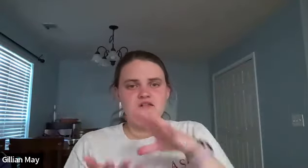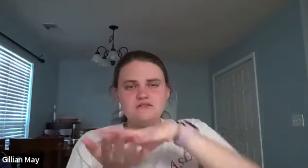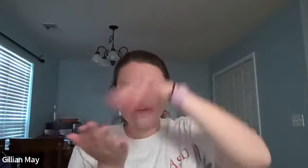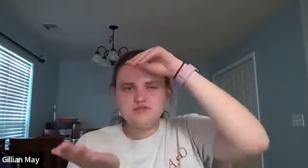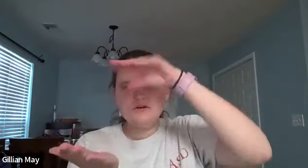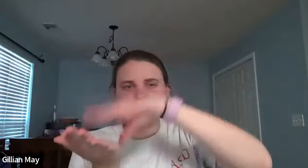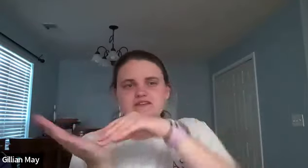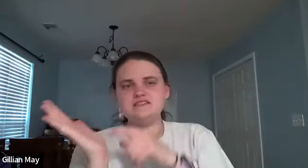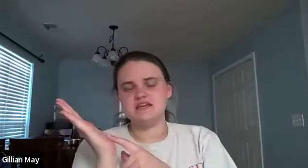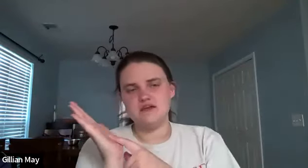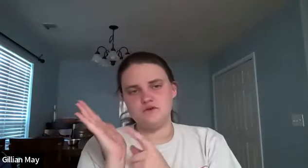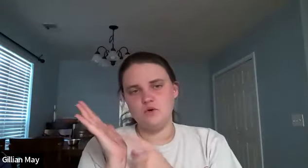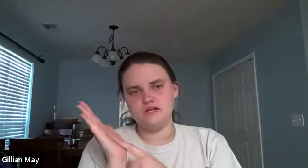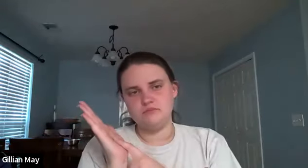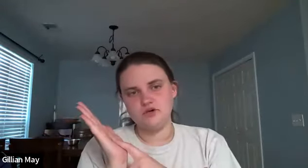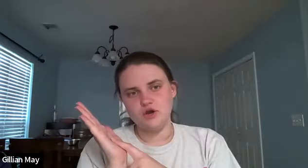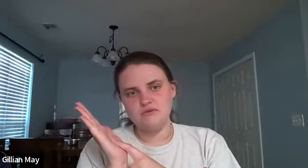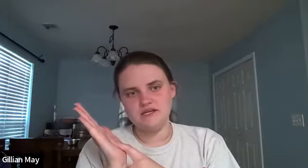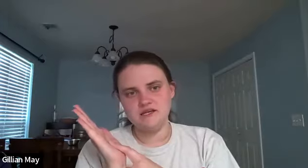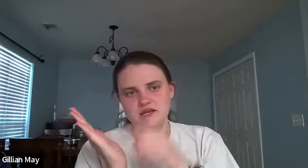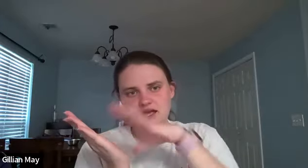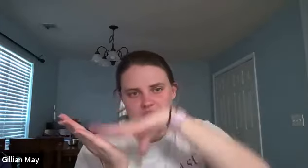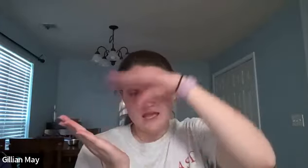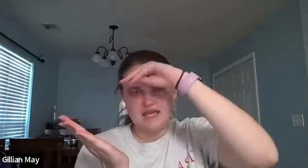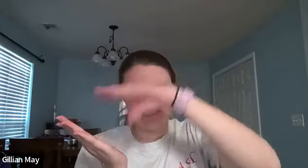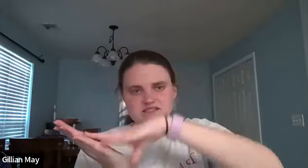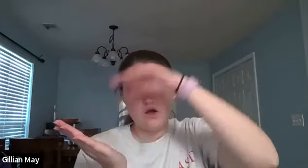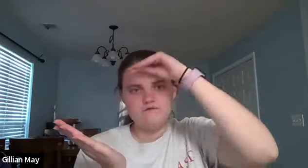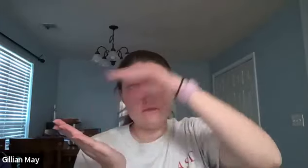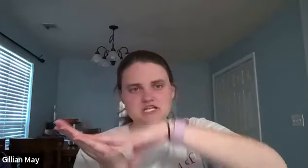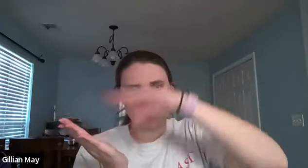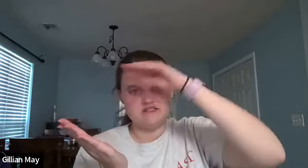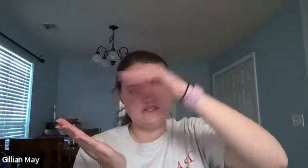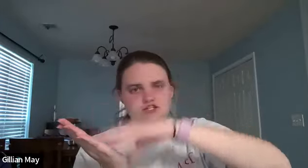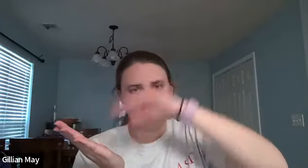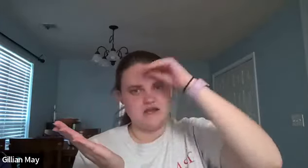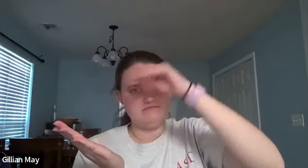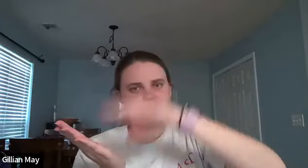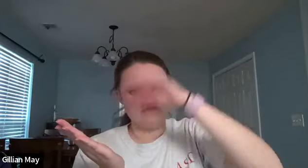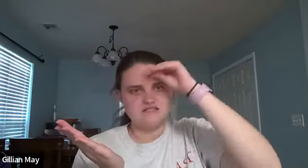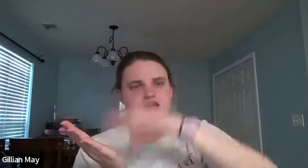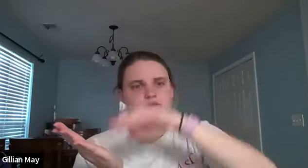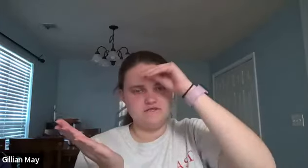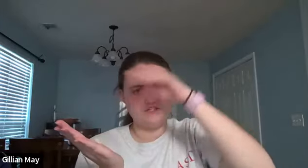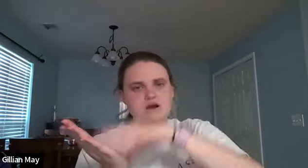The visual from this is like if you're holding a book open and it's the information is coming to your head. That's kind of what the visual I